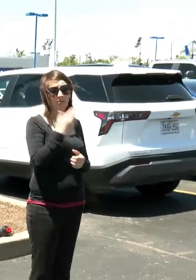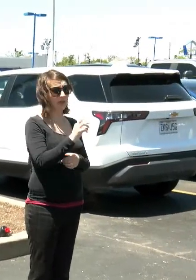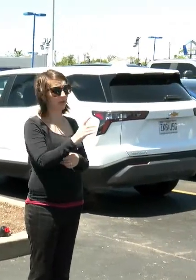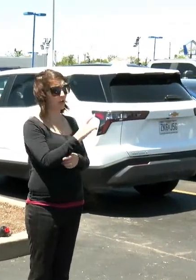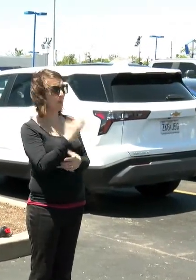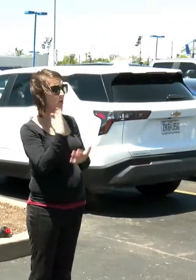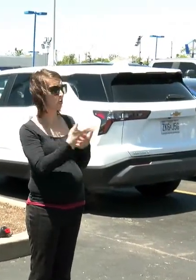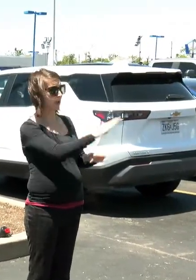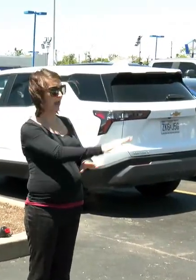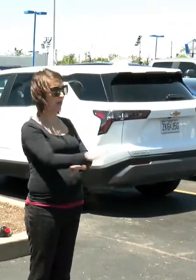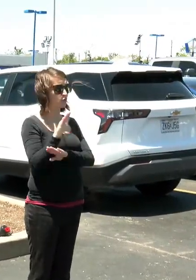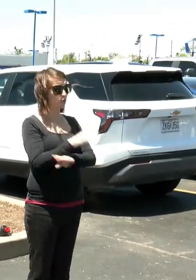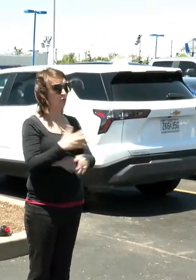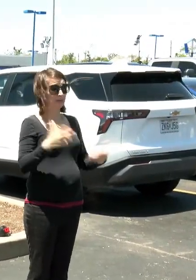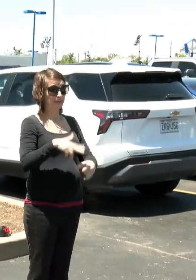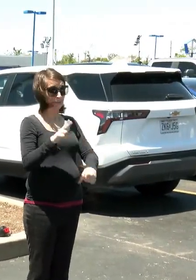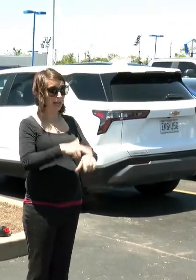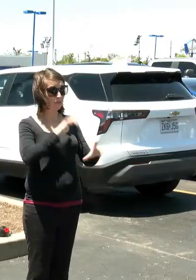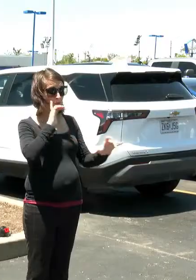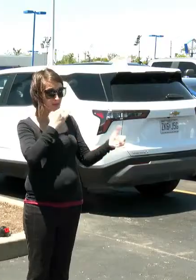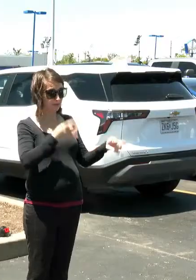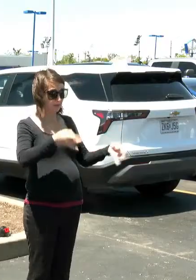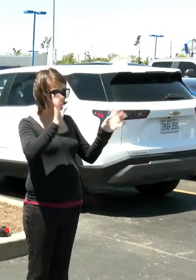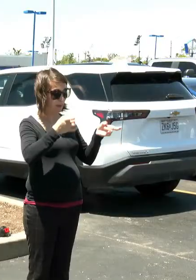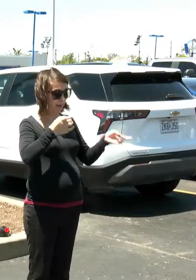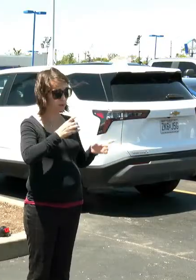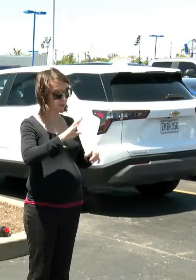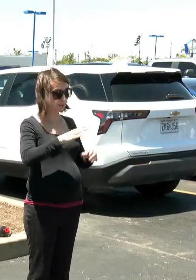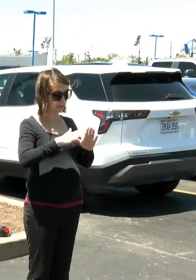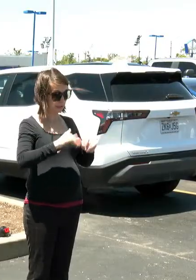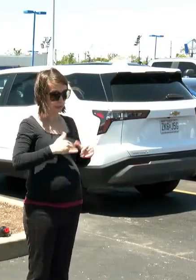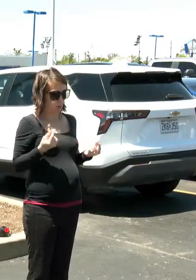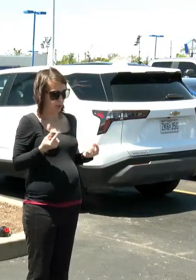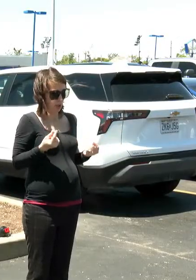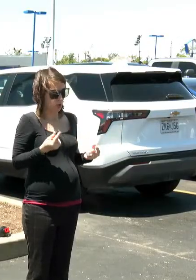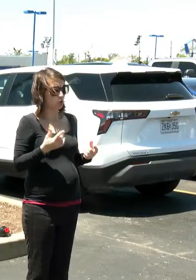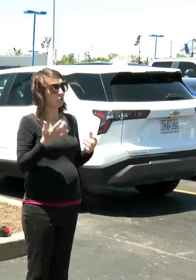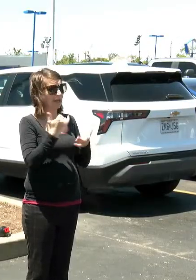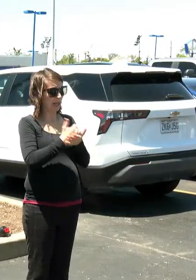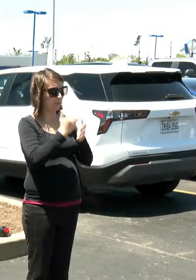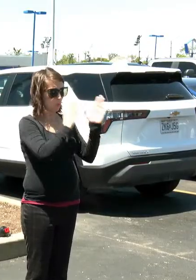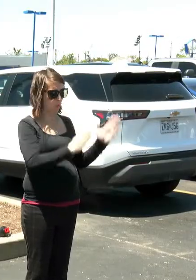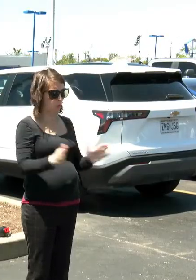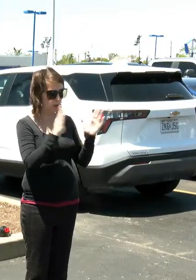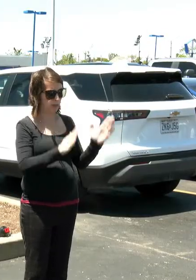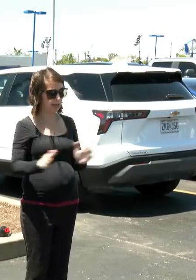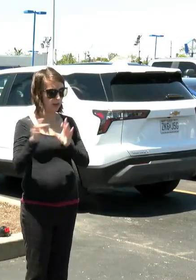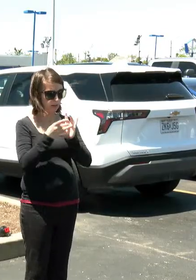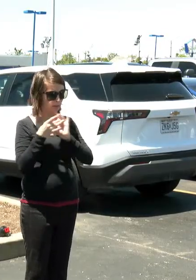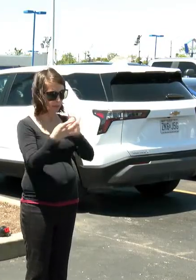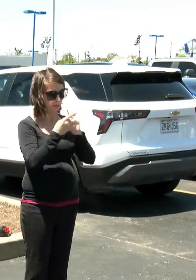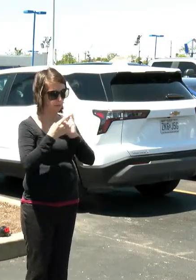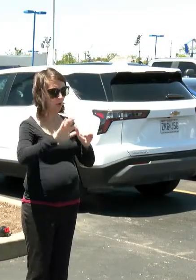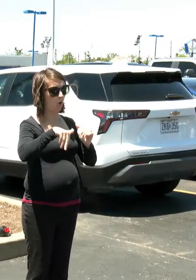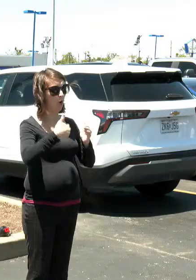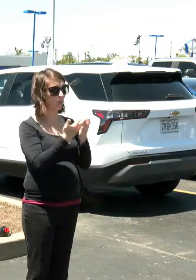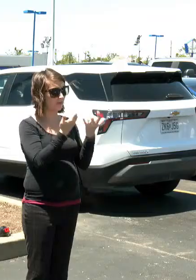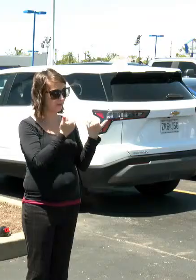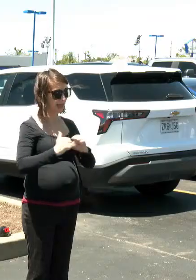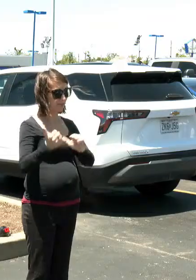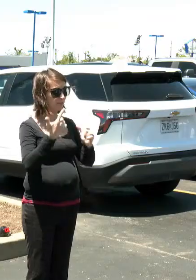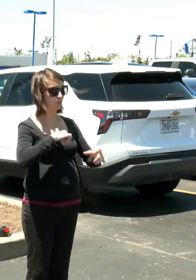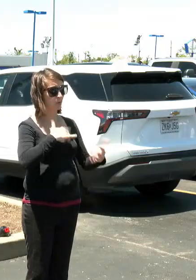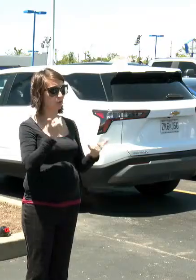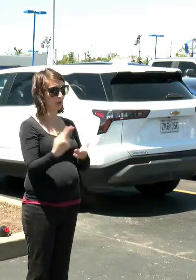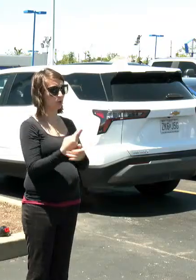afternoon. What this National Incident Management System does is coordinate all of the efforts that are being used during